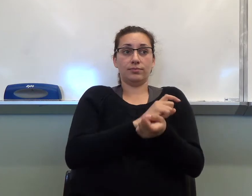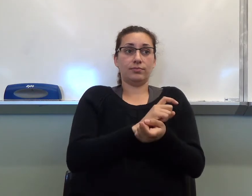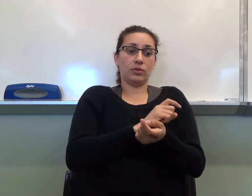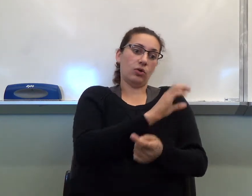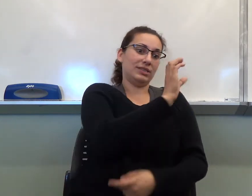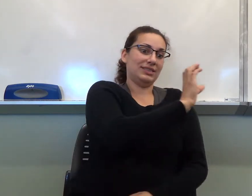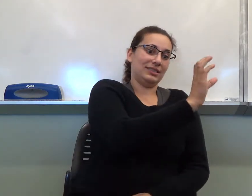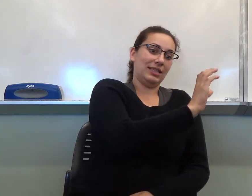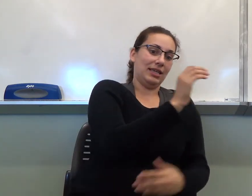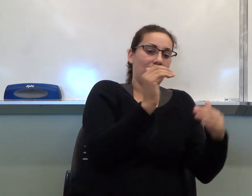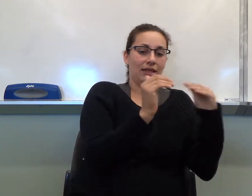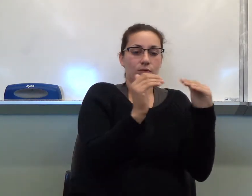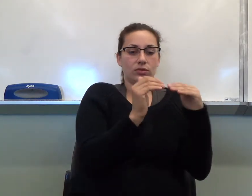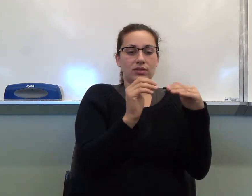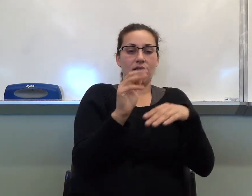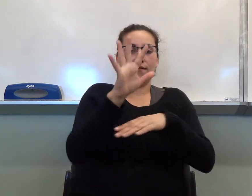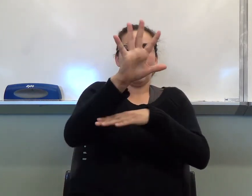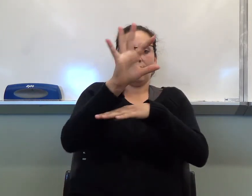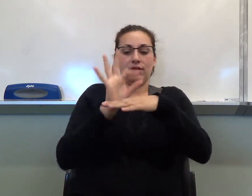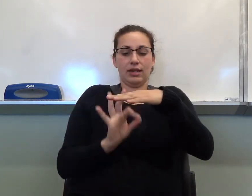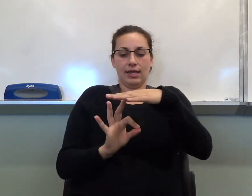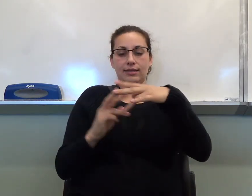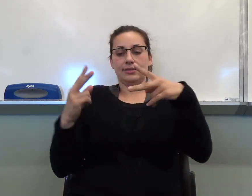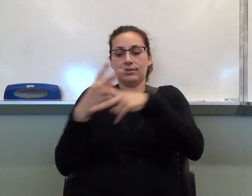5/9 times F minus 32.